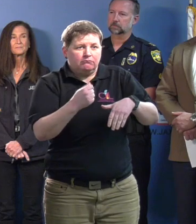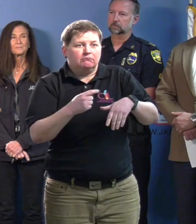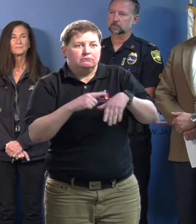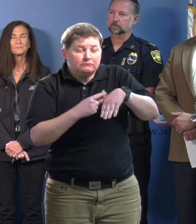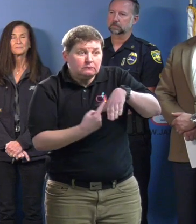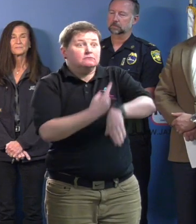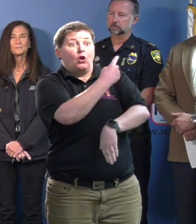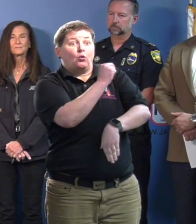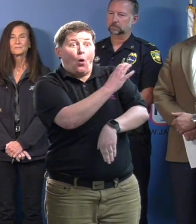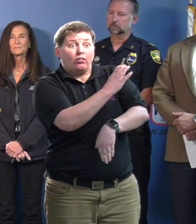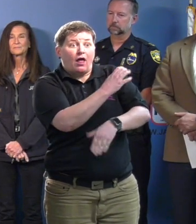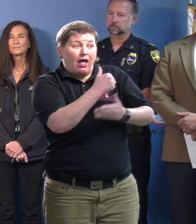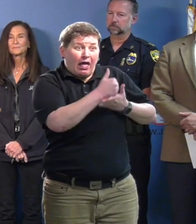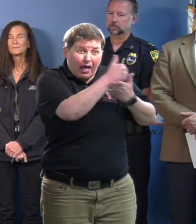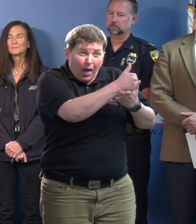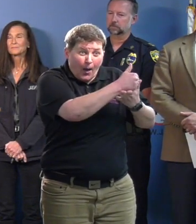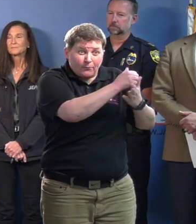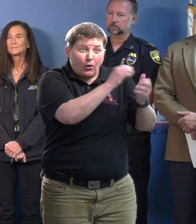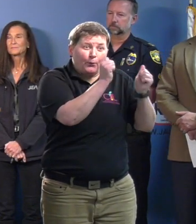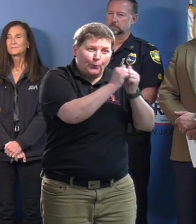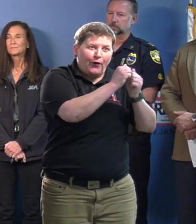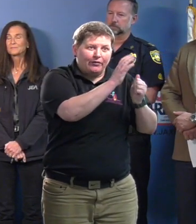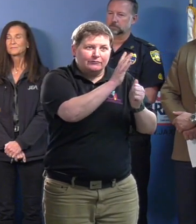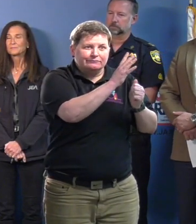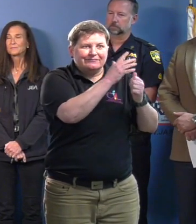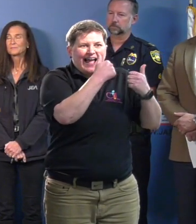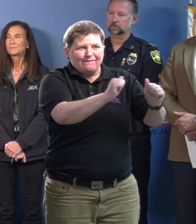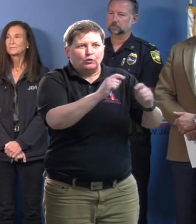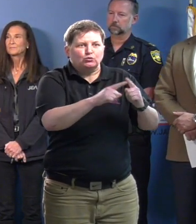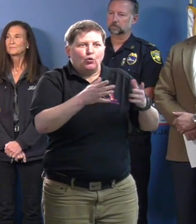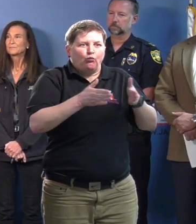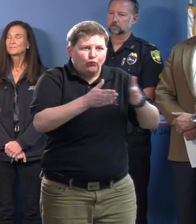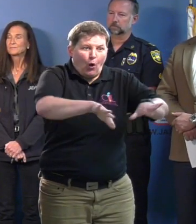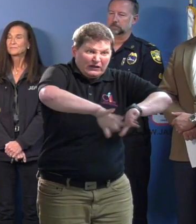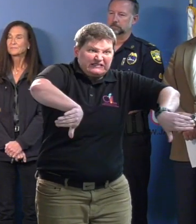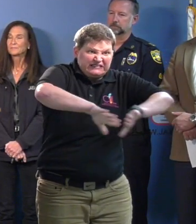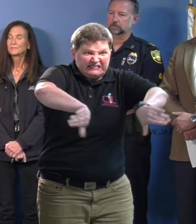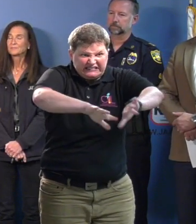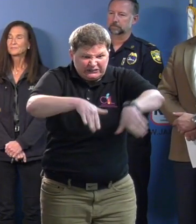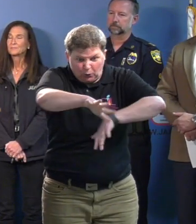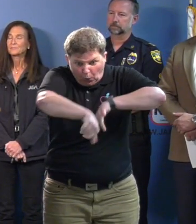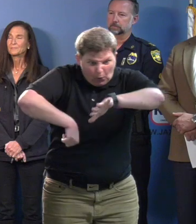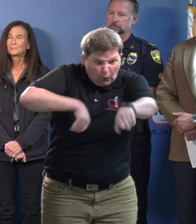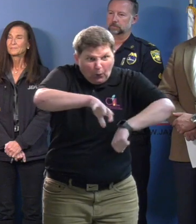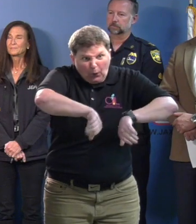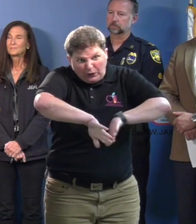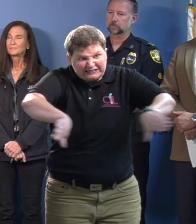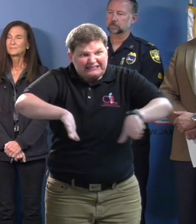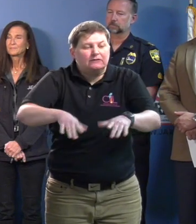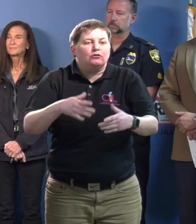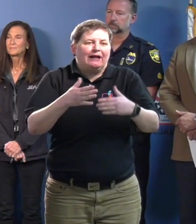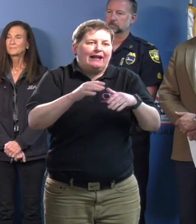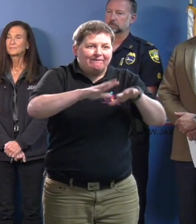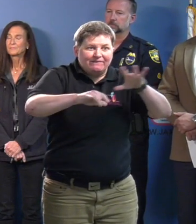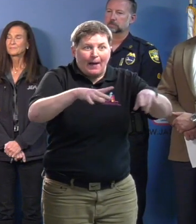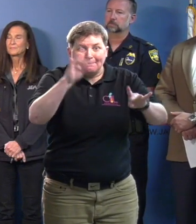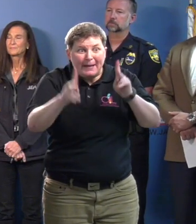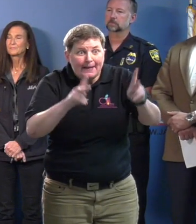with the efforts to clear the roads and try to find folks who may still be stranded